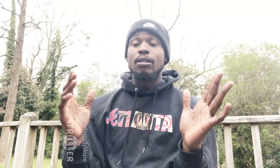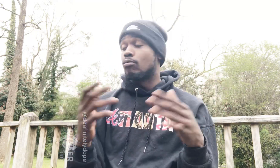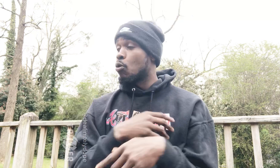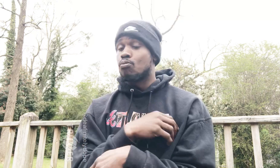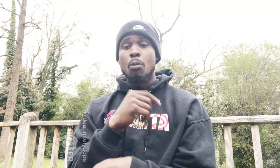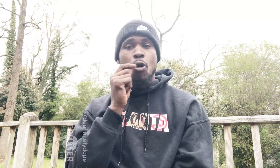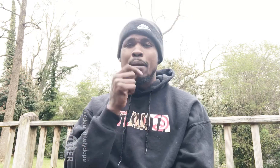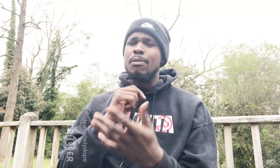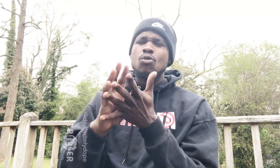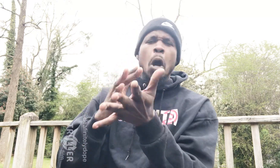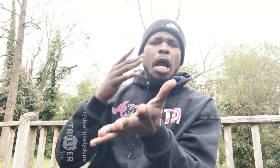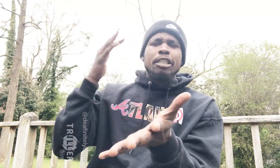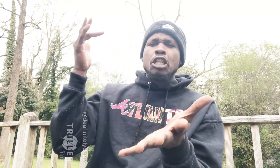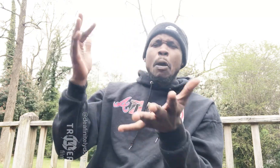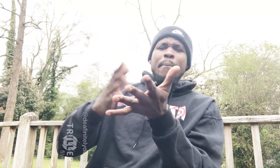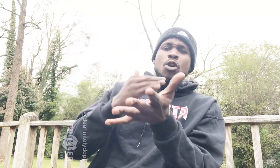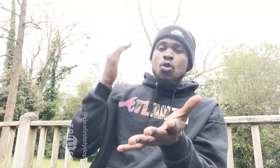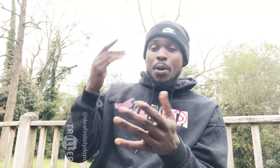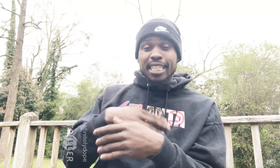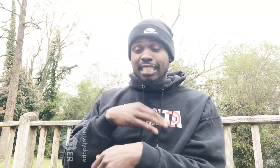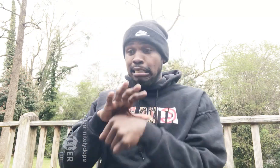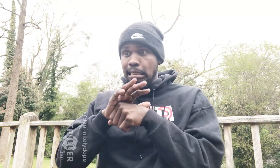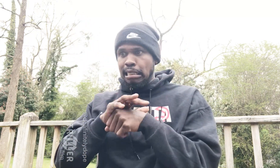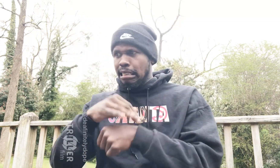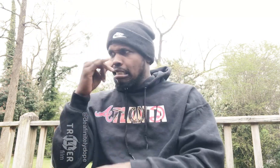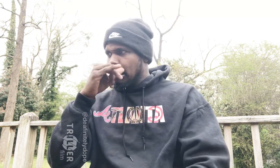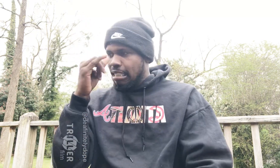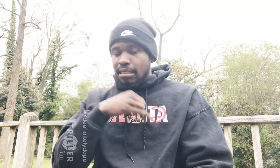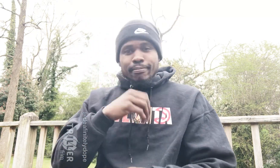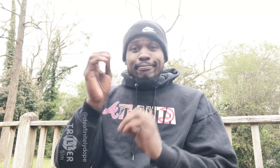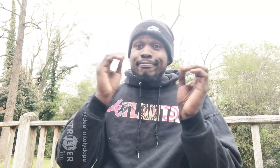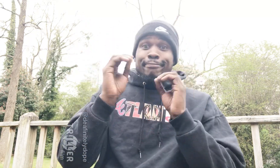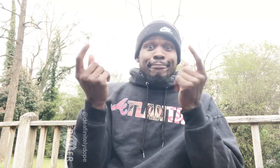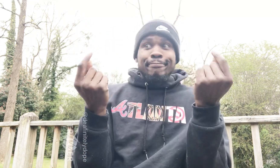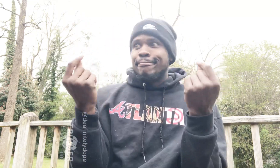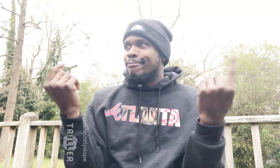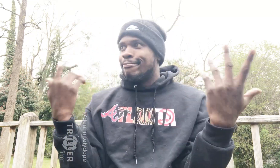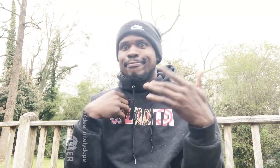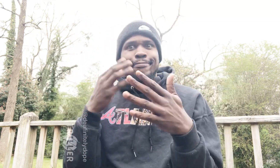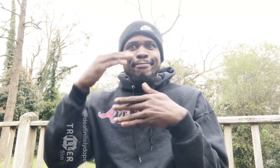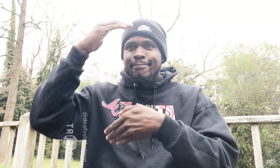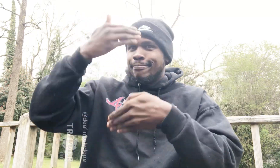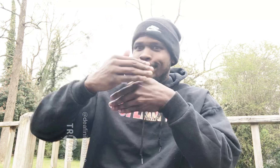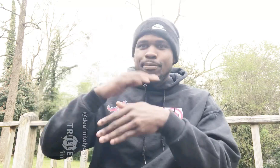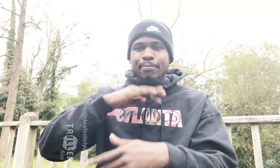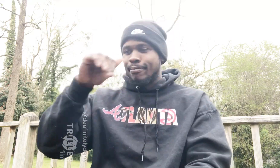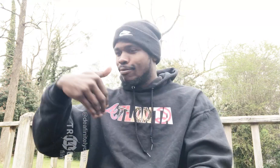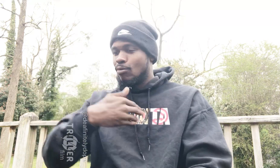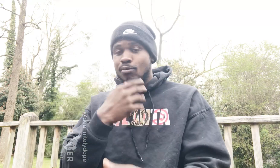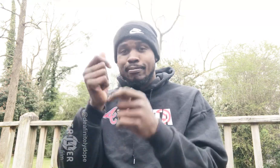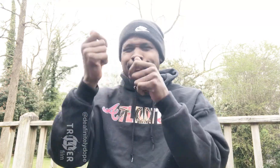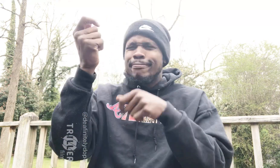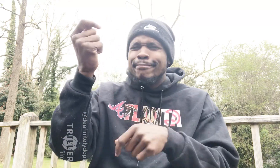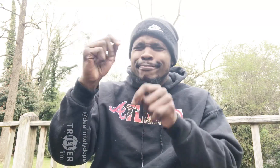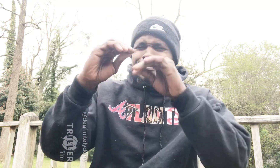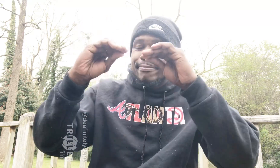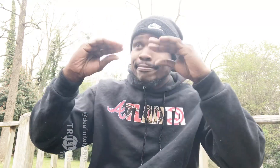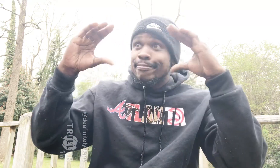don't smoke? Maybe once in a blue. When the tension gets thick and it's nothing to do. Through the windows of my soul, open the blinds. My